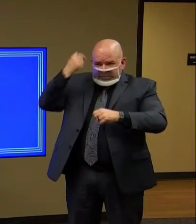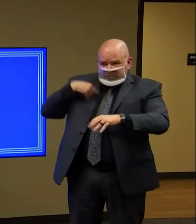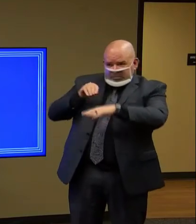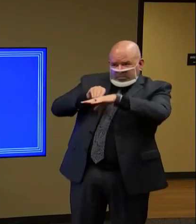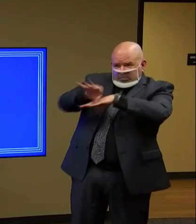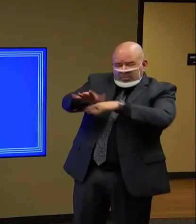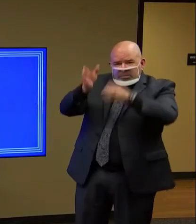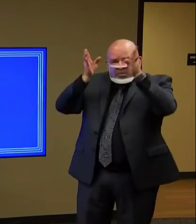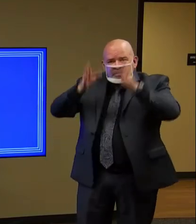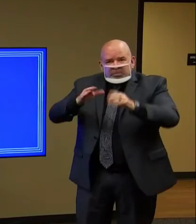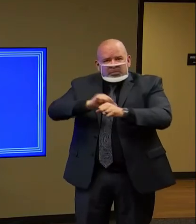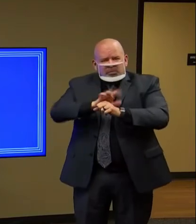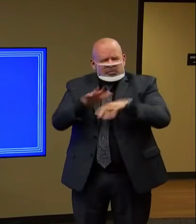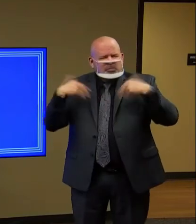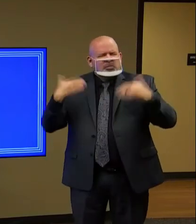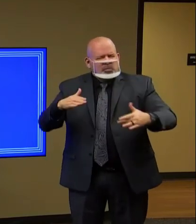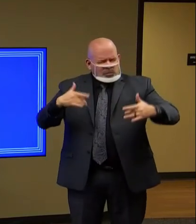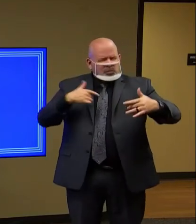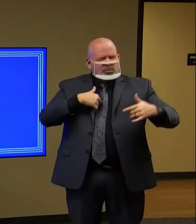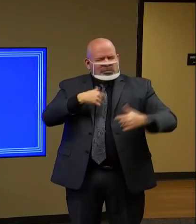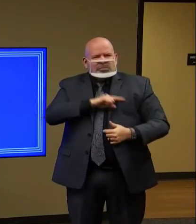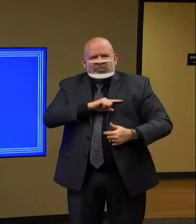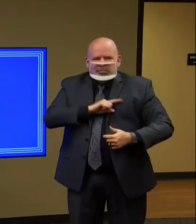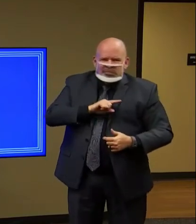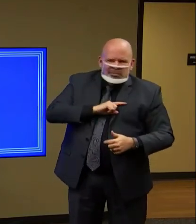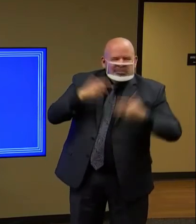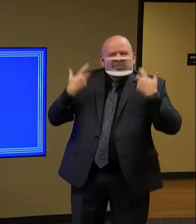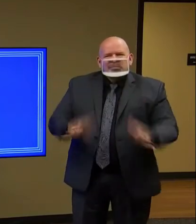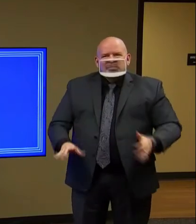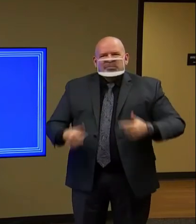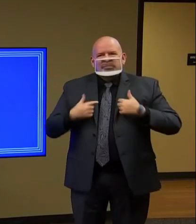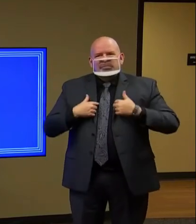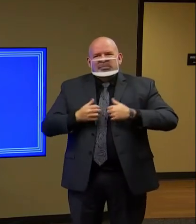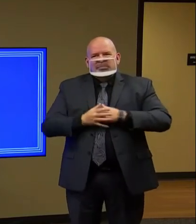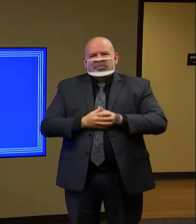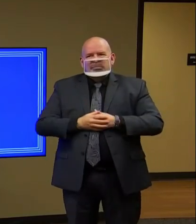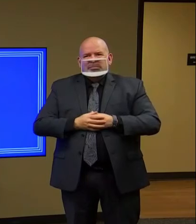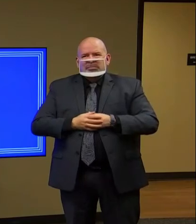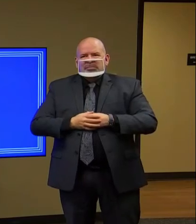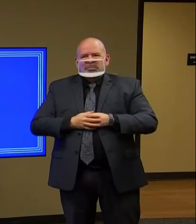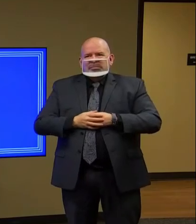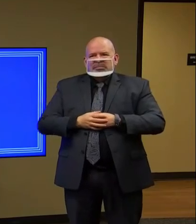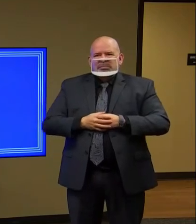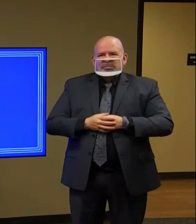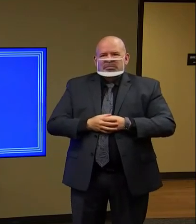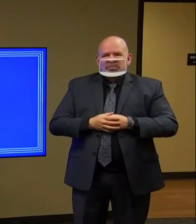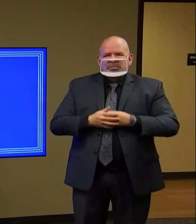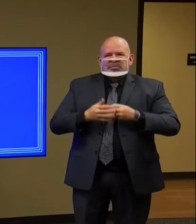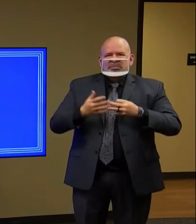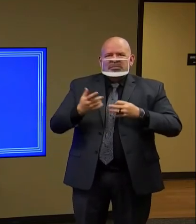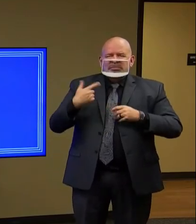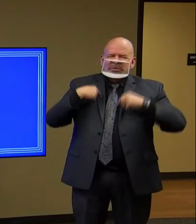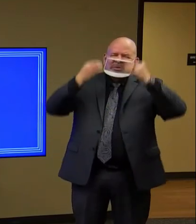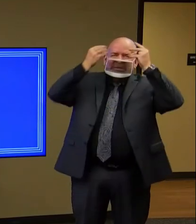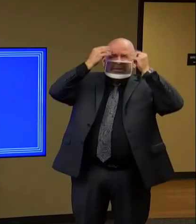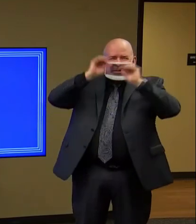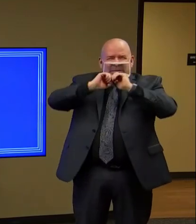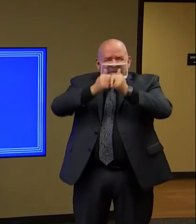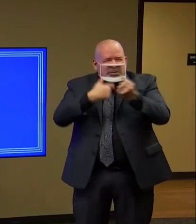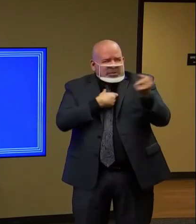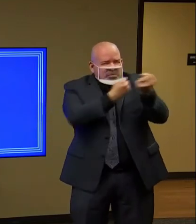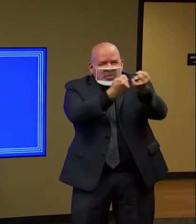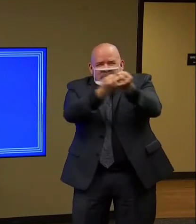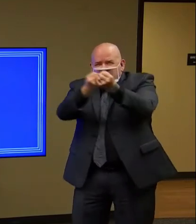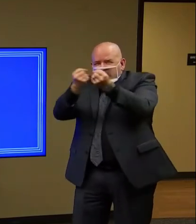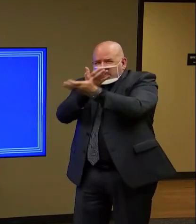do because they can't go do all the things that they normally did. Think ahead to those fun things that you can do